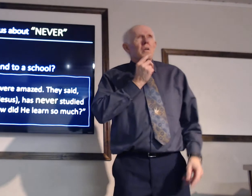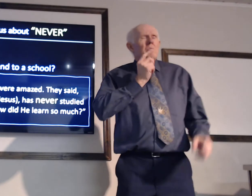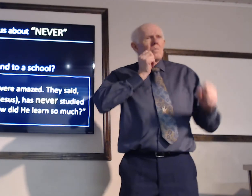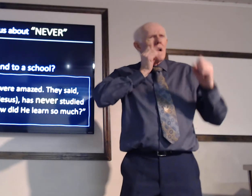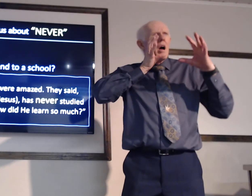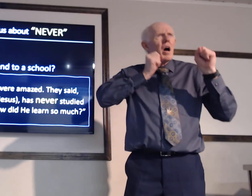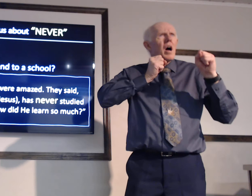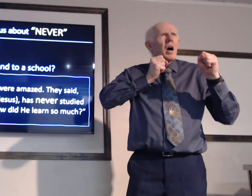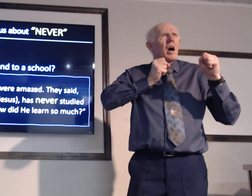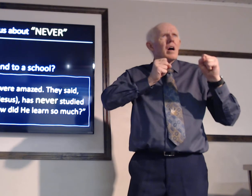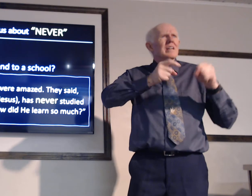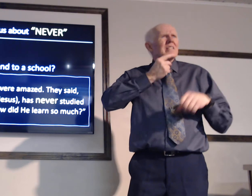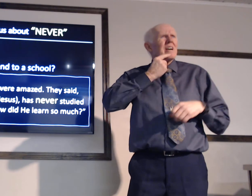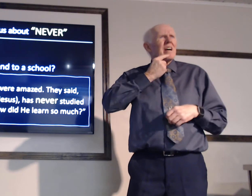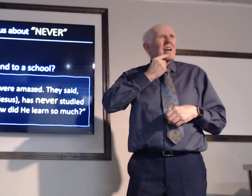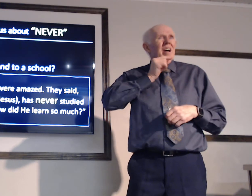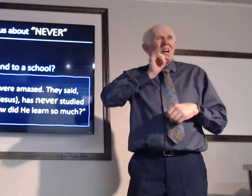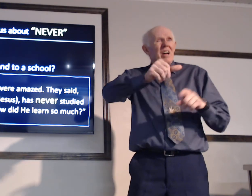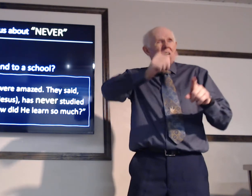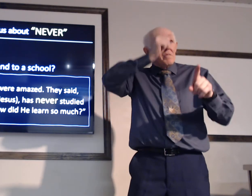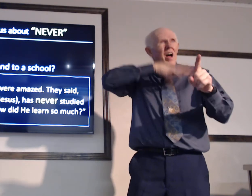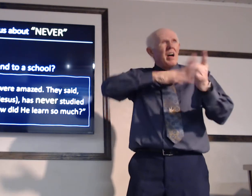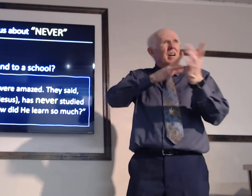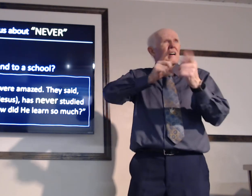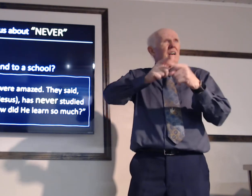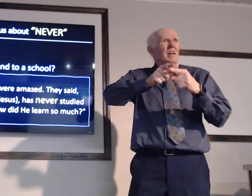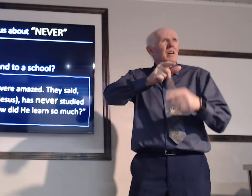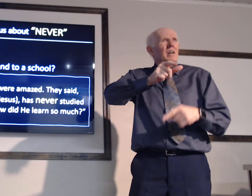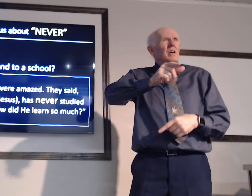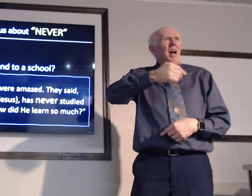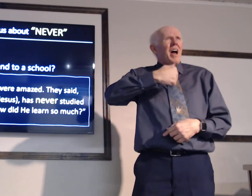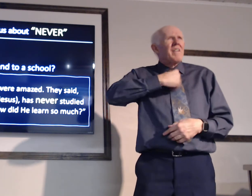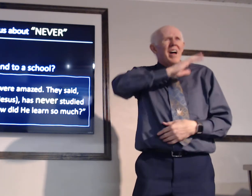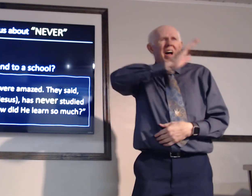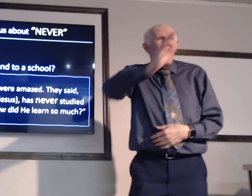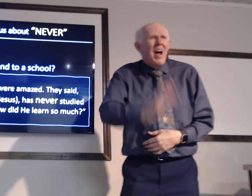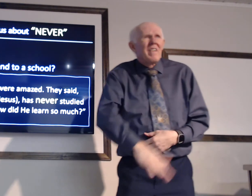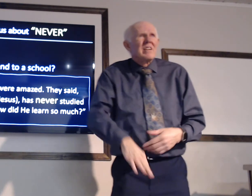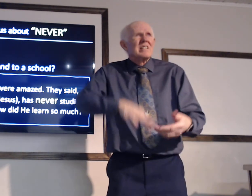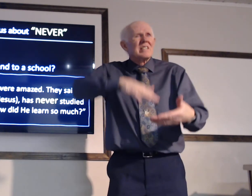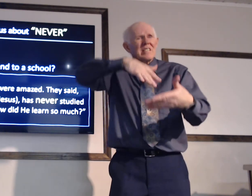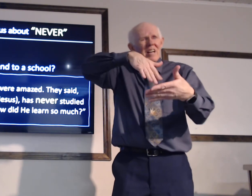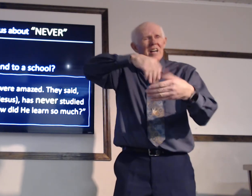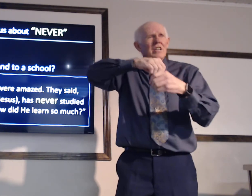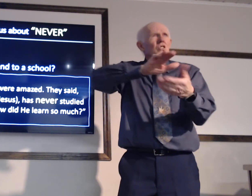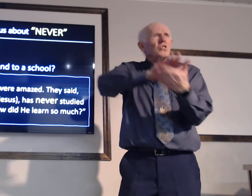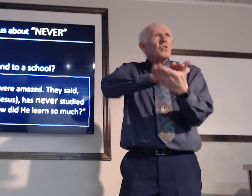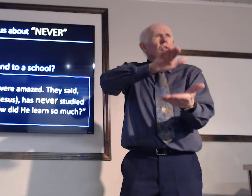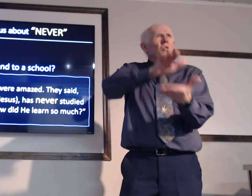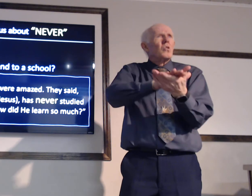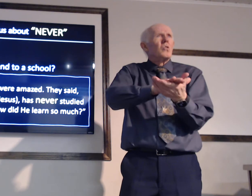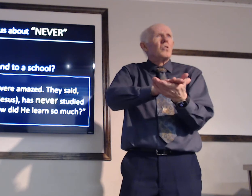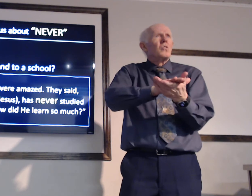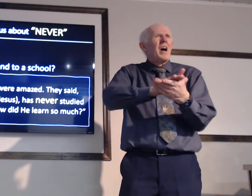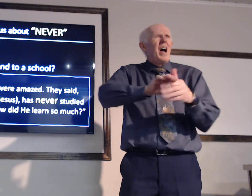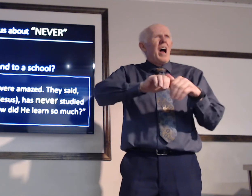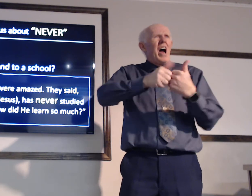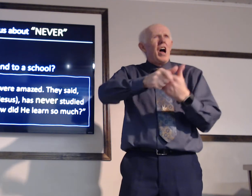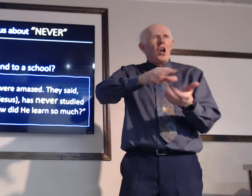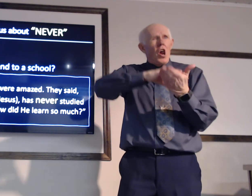The Jews were amazed. They said, this man, Jesus, has never studied in